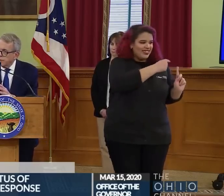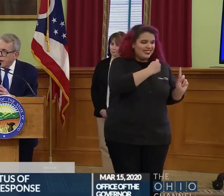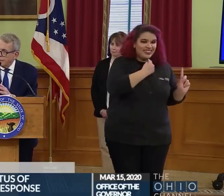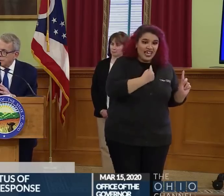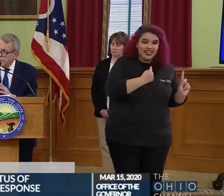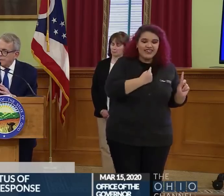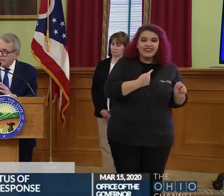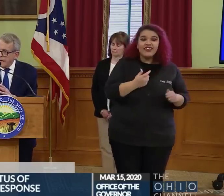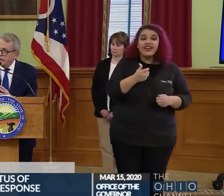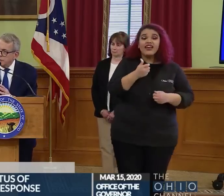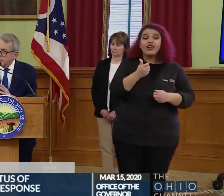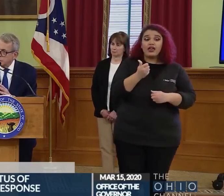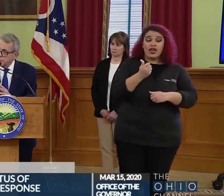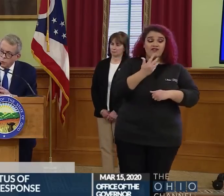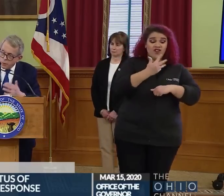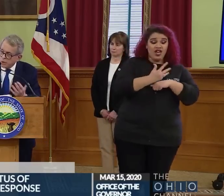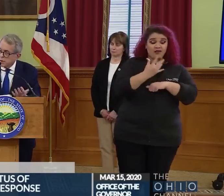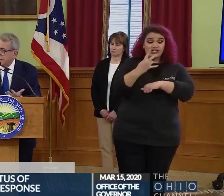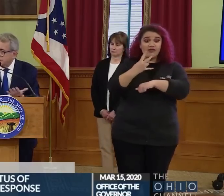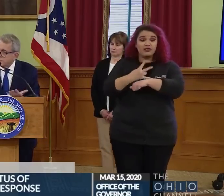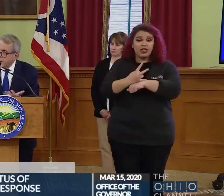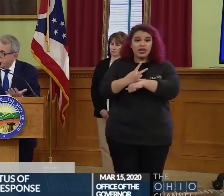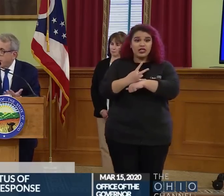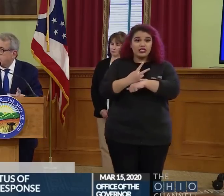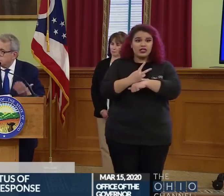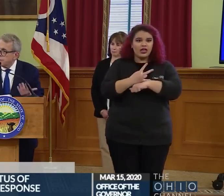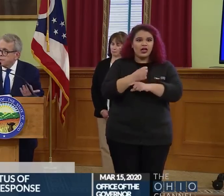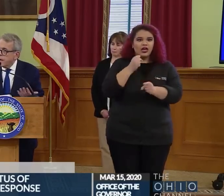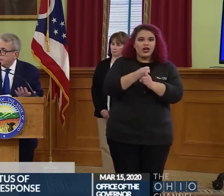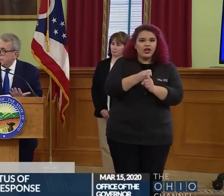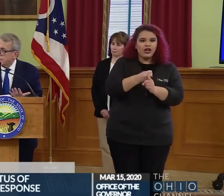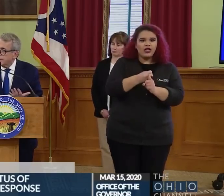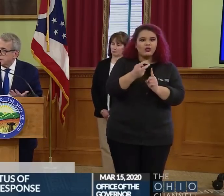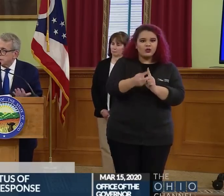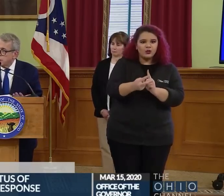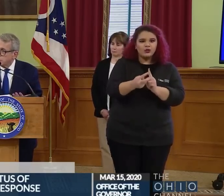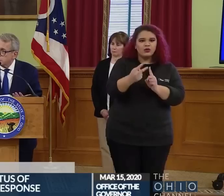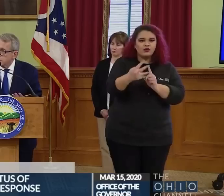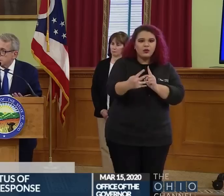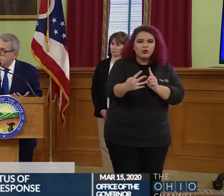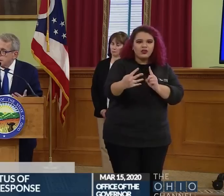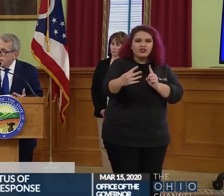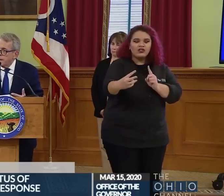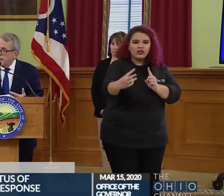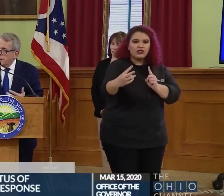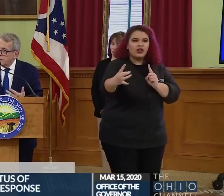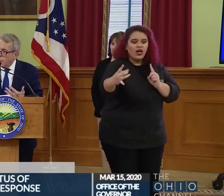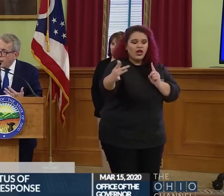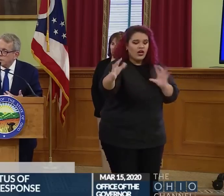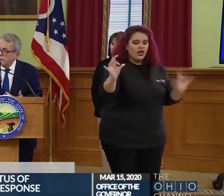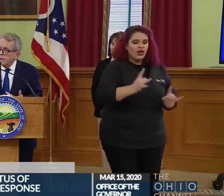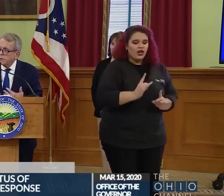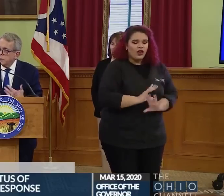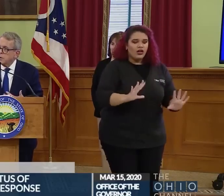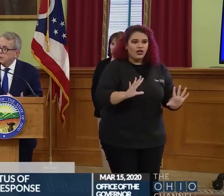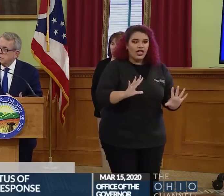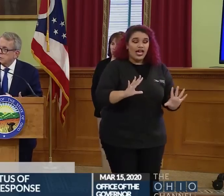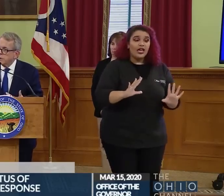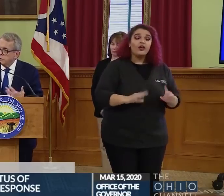every 5 to 7 days. So we pick 6 to talk about, but it's every 5 to 7 days it doubles. And it is twice